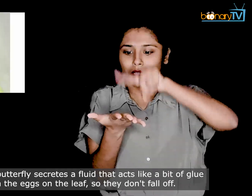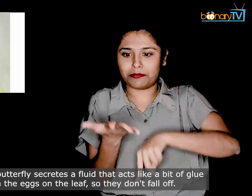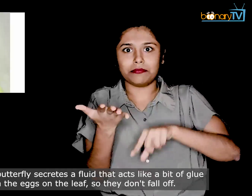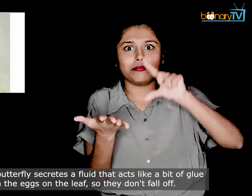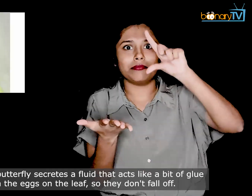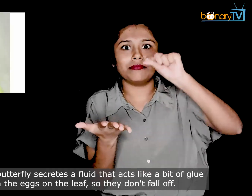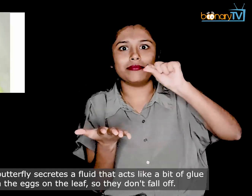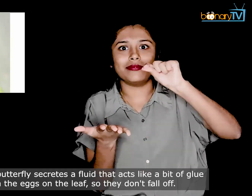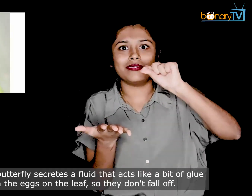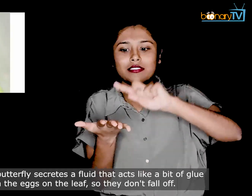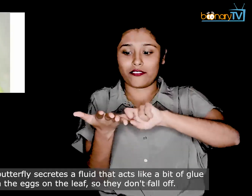they don't fall off.